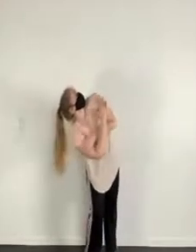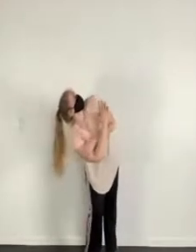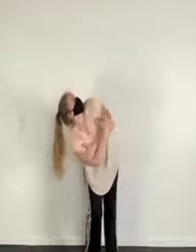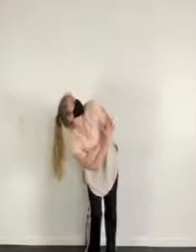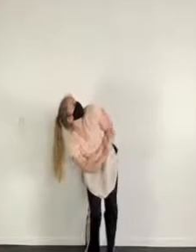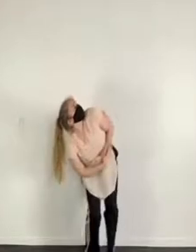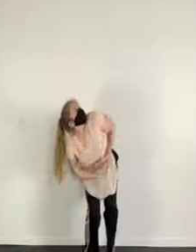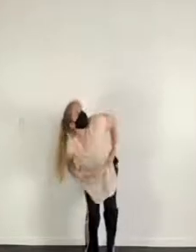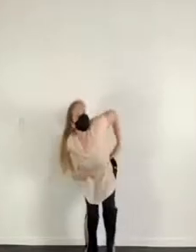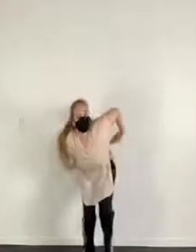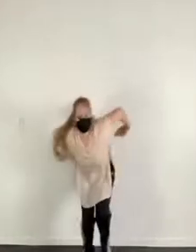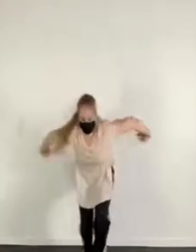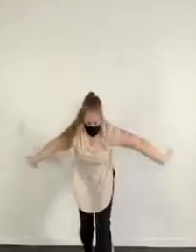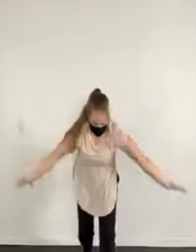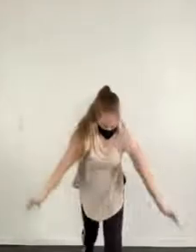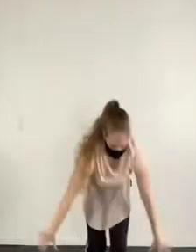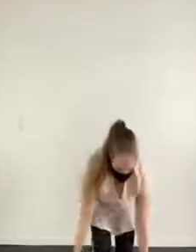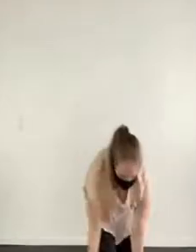tossed in a river,